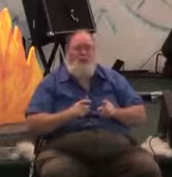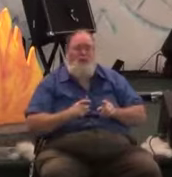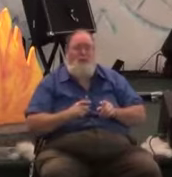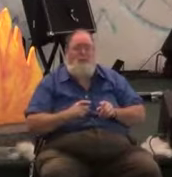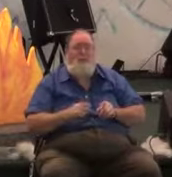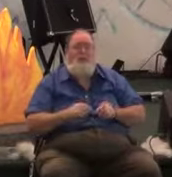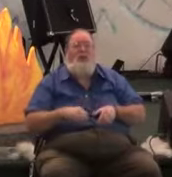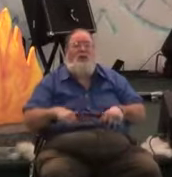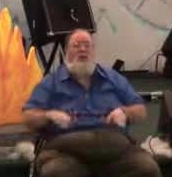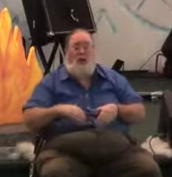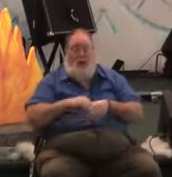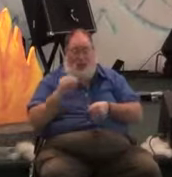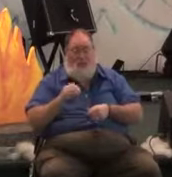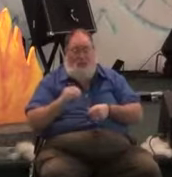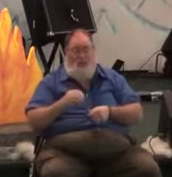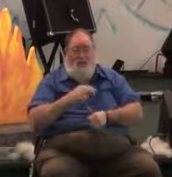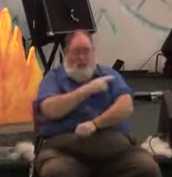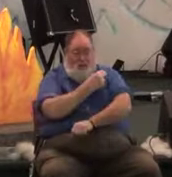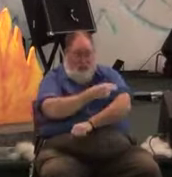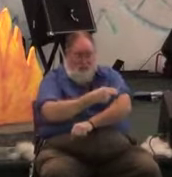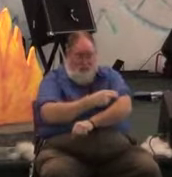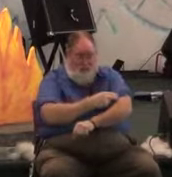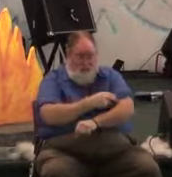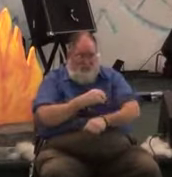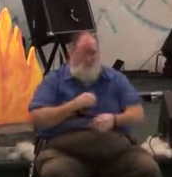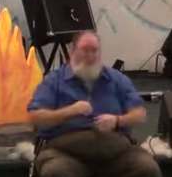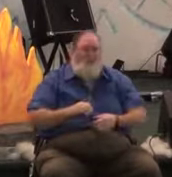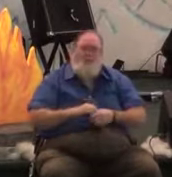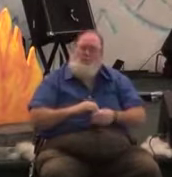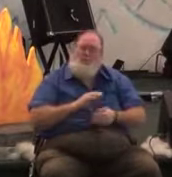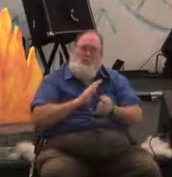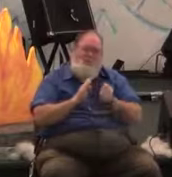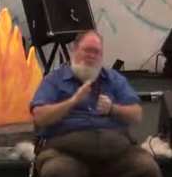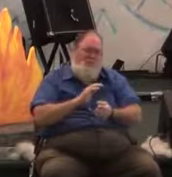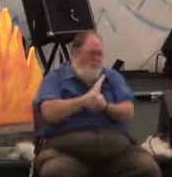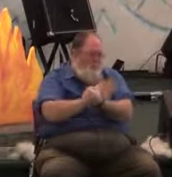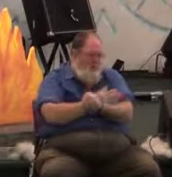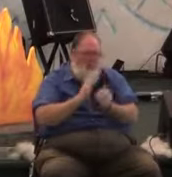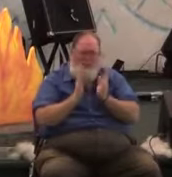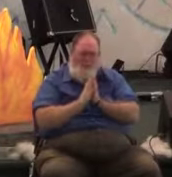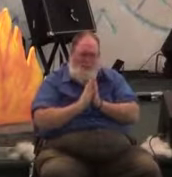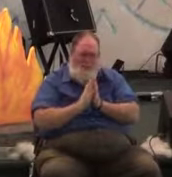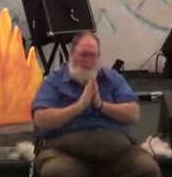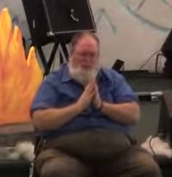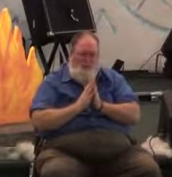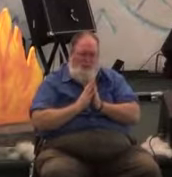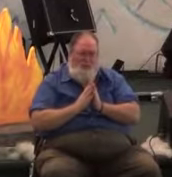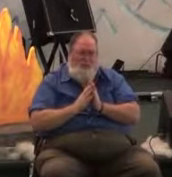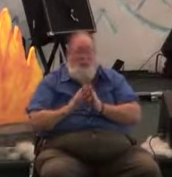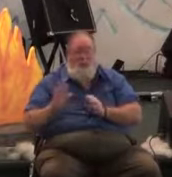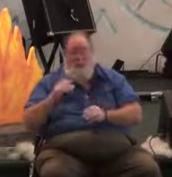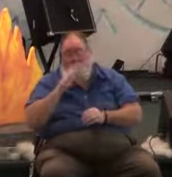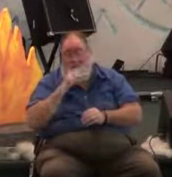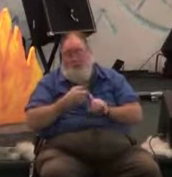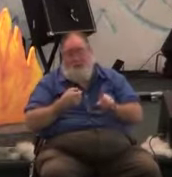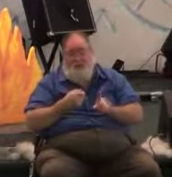power of prayer, they're from a praying church over there. And there's just a sense and a comfort in